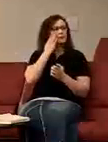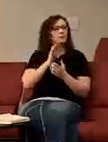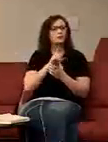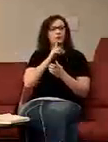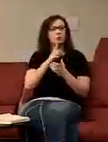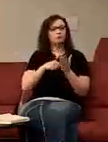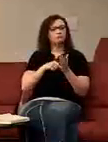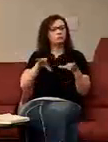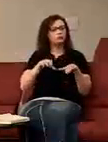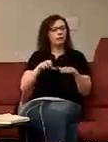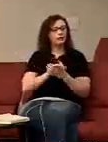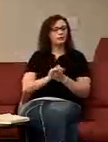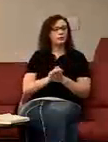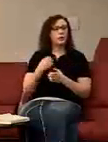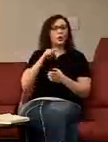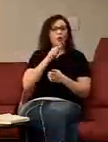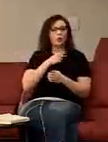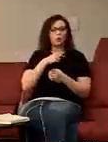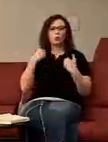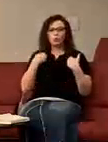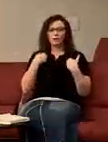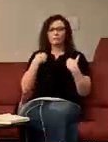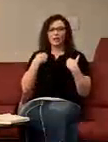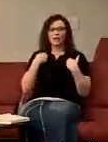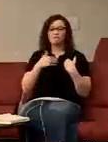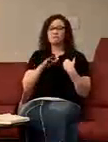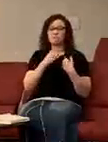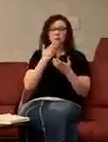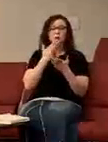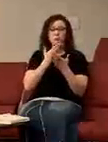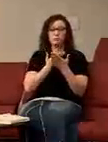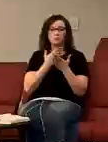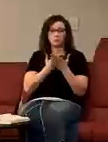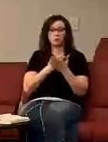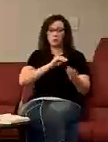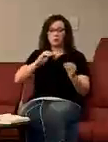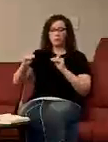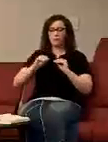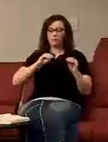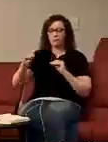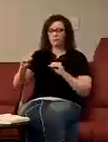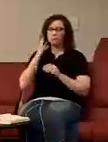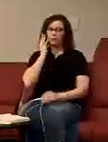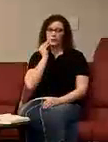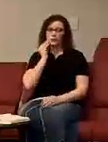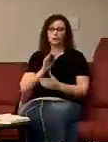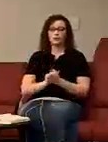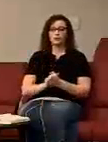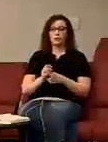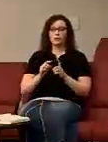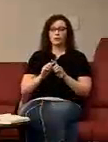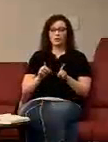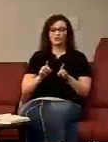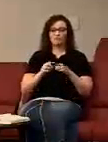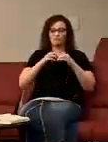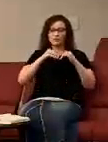that does is we have really fine motor skills. Because each one fires a little bit separate. But we're not